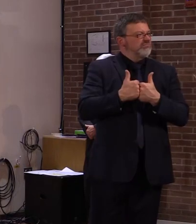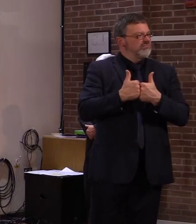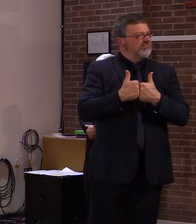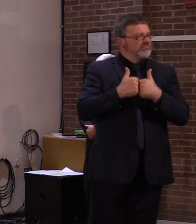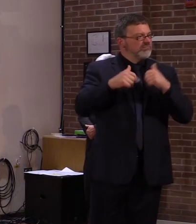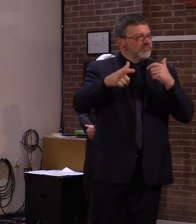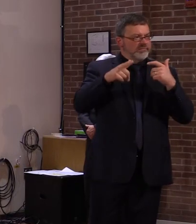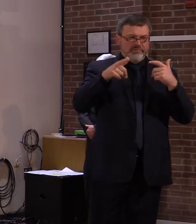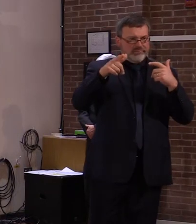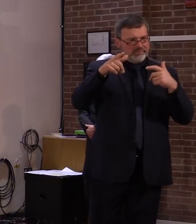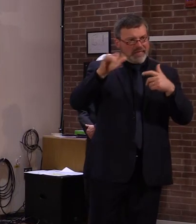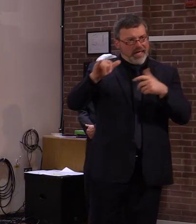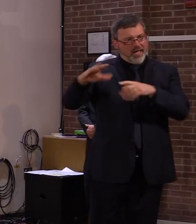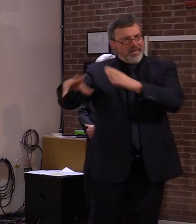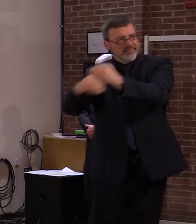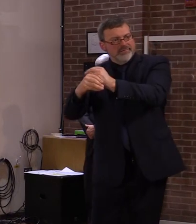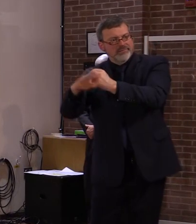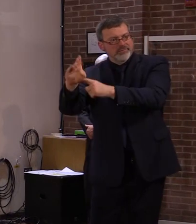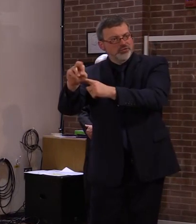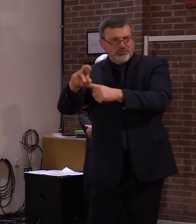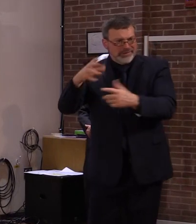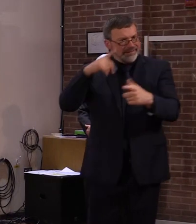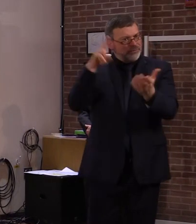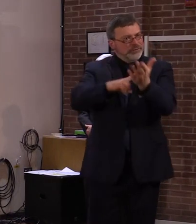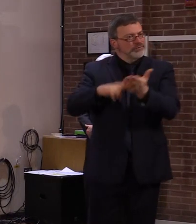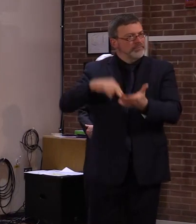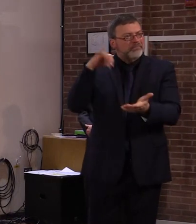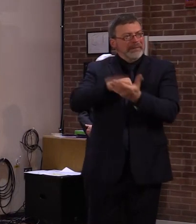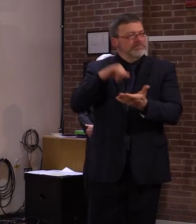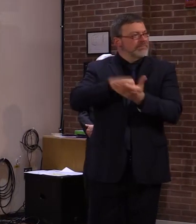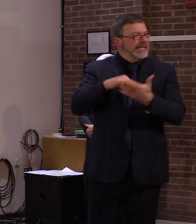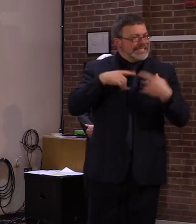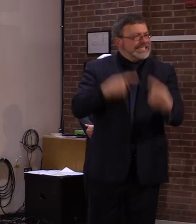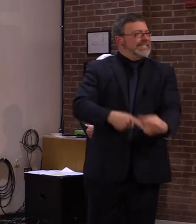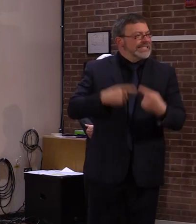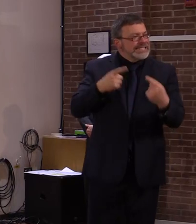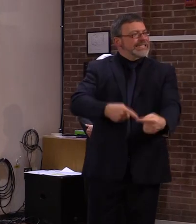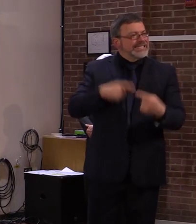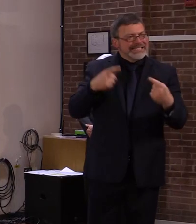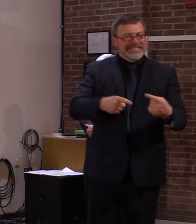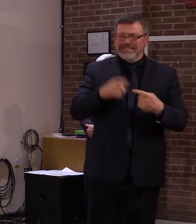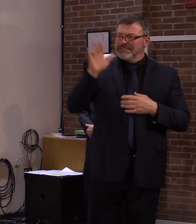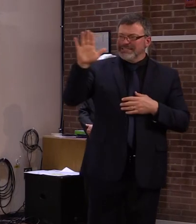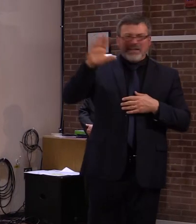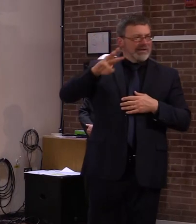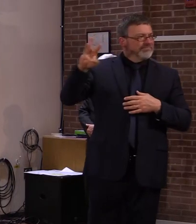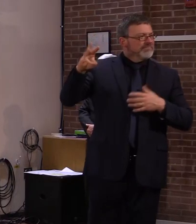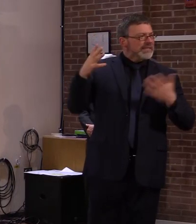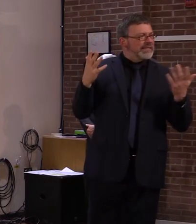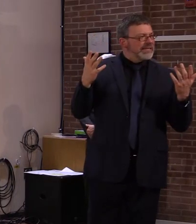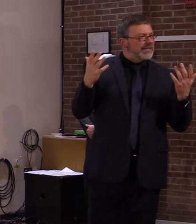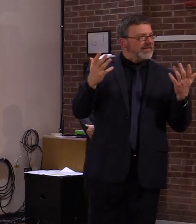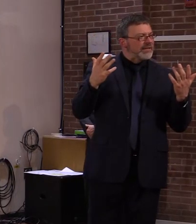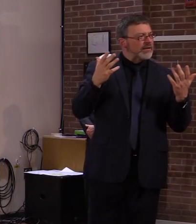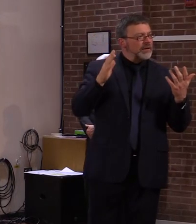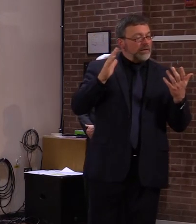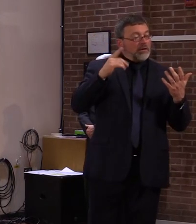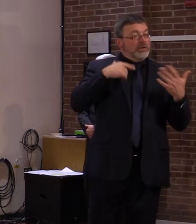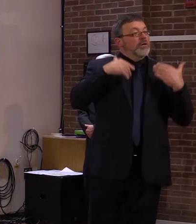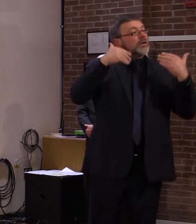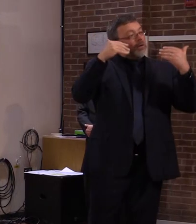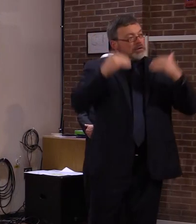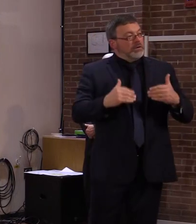shot online through the health department website. And then when they called in the health